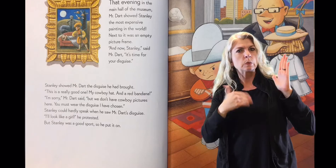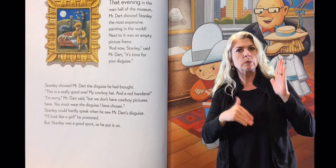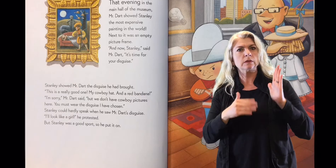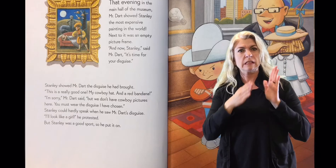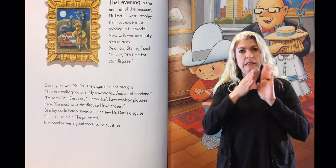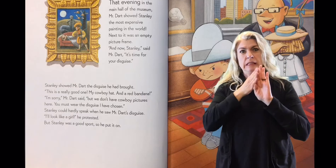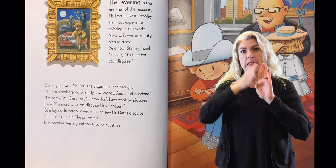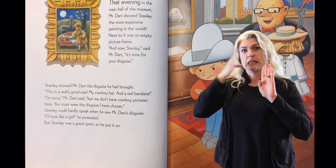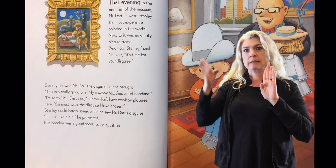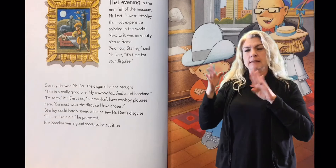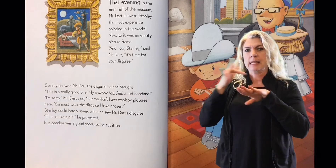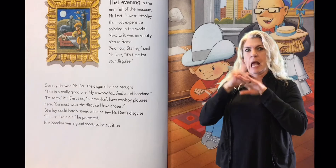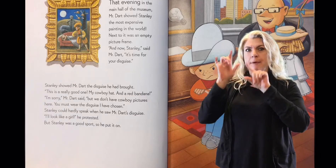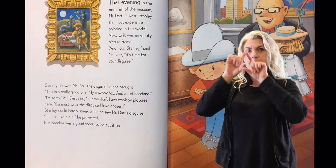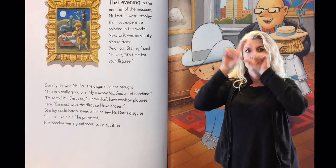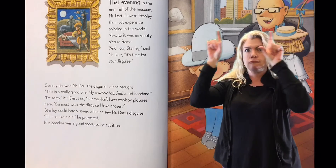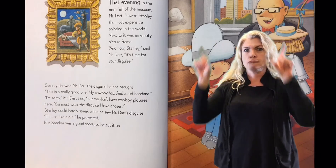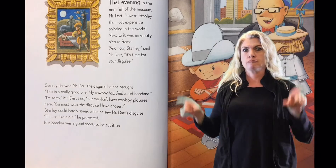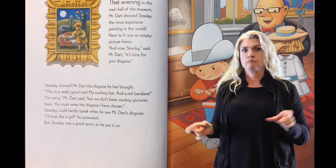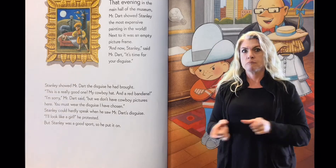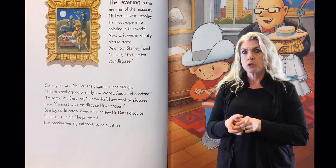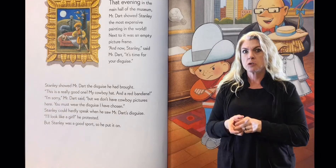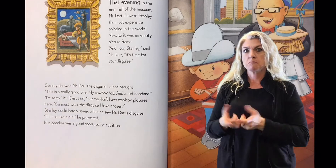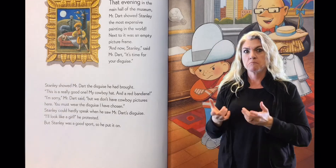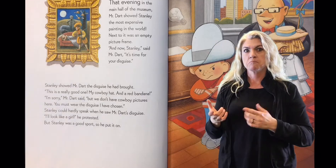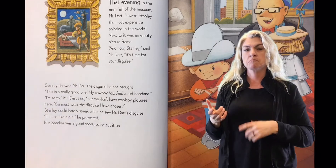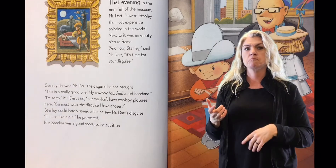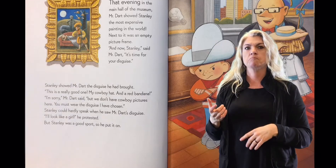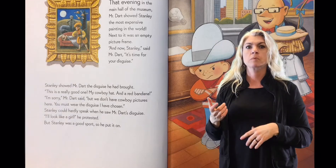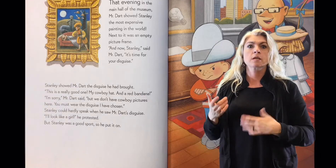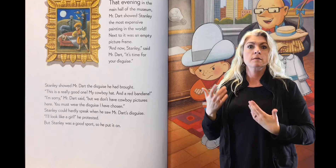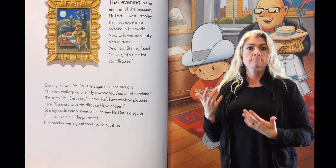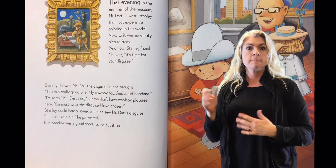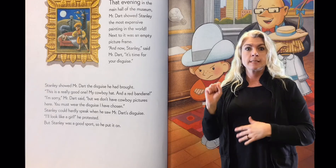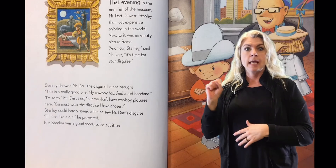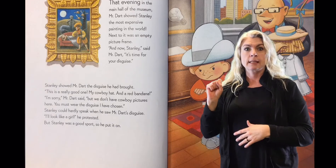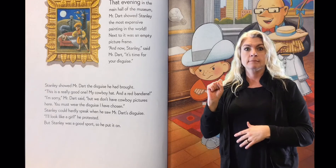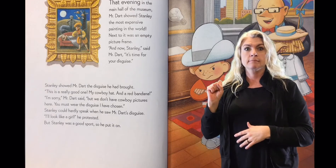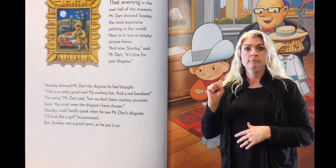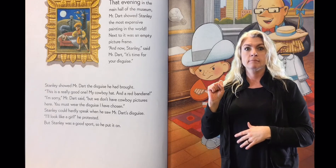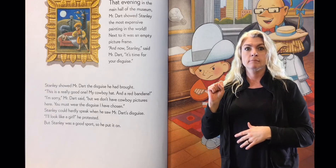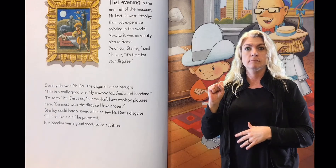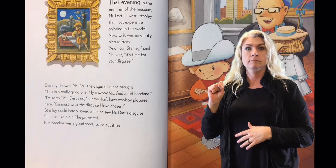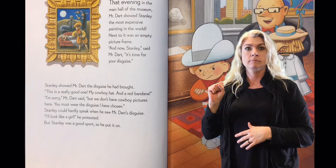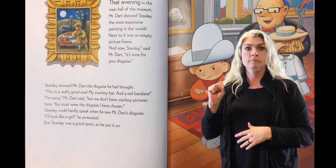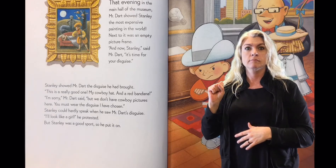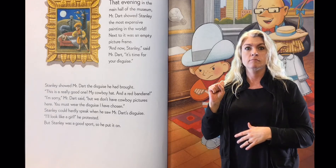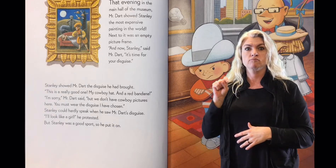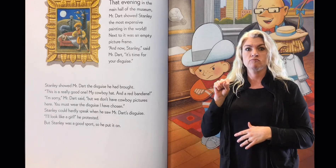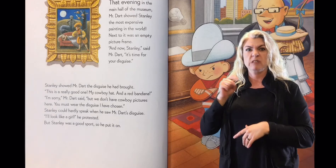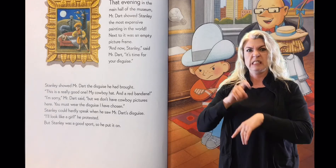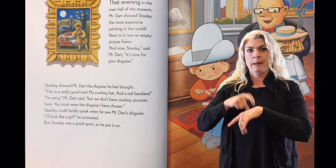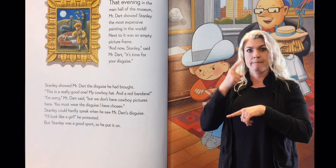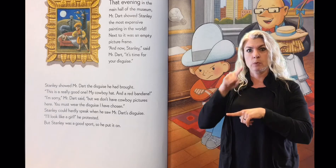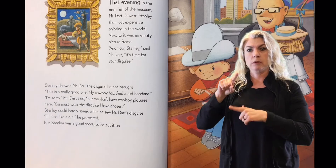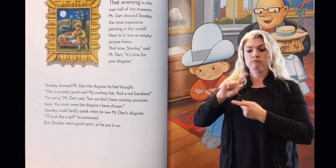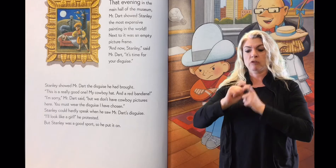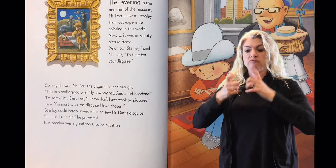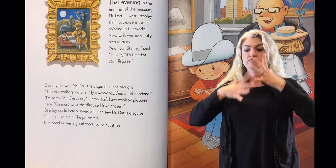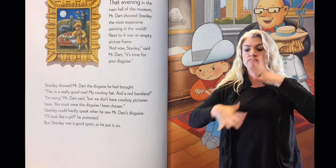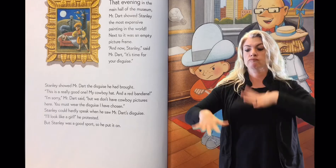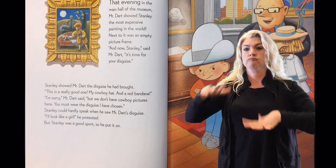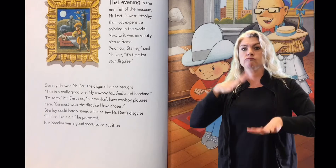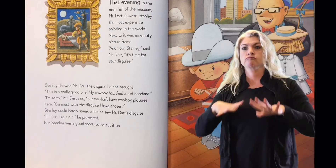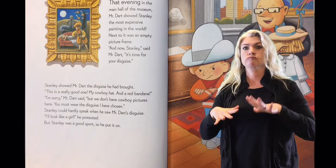world. Next to it was an empty picture frame. "And now, Stanley," said Mr.